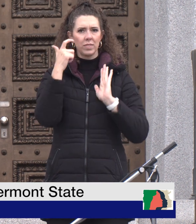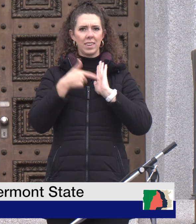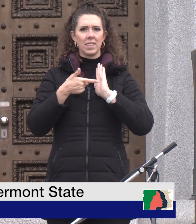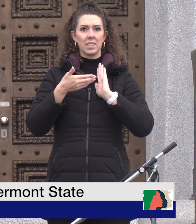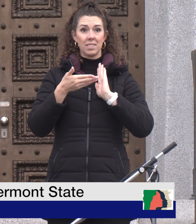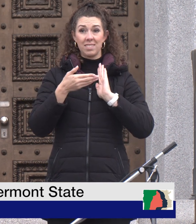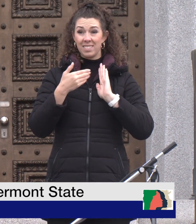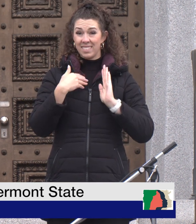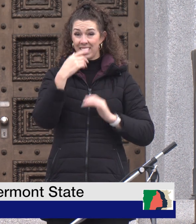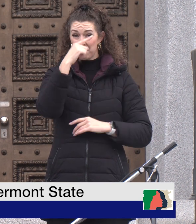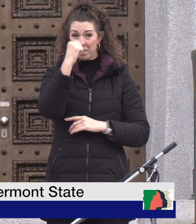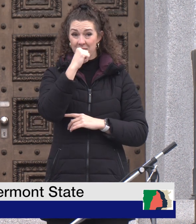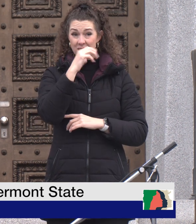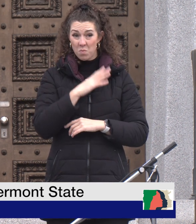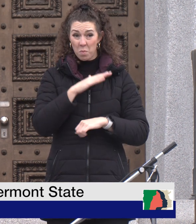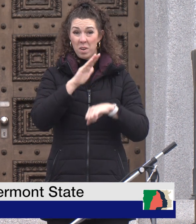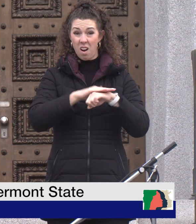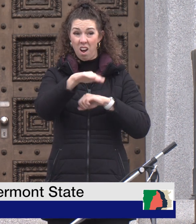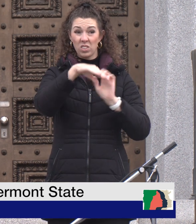on the ballot here in Vermont.